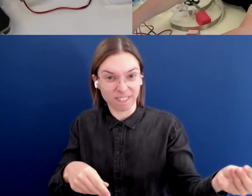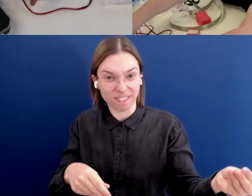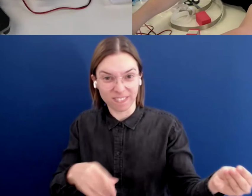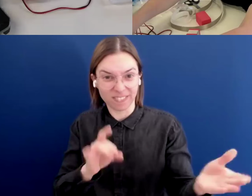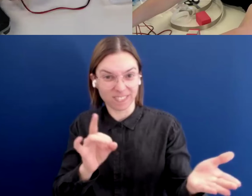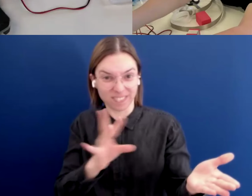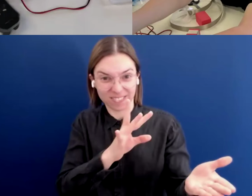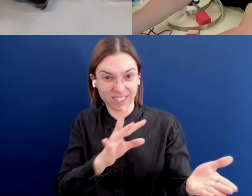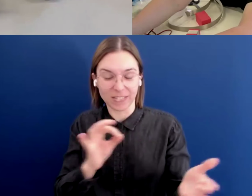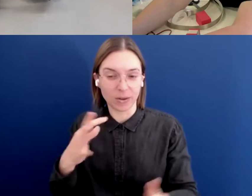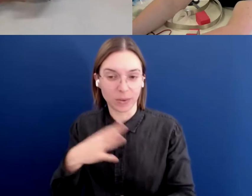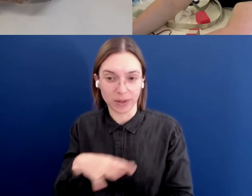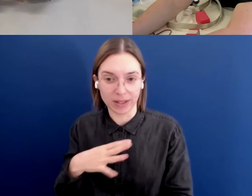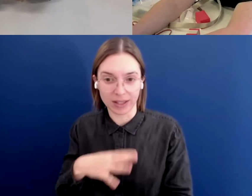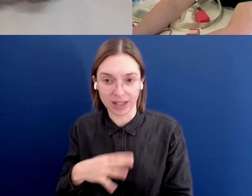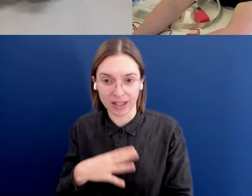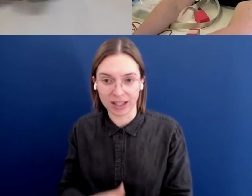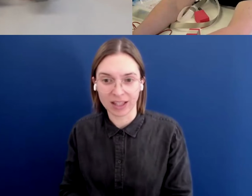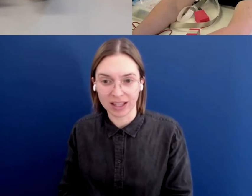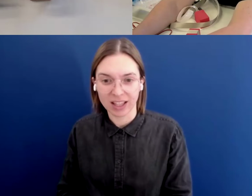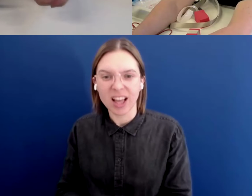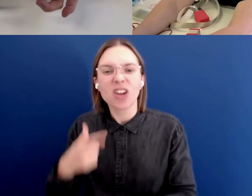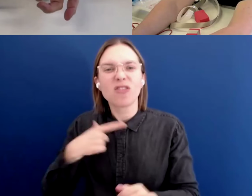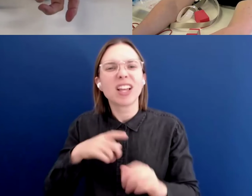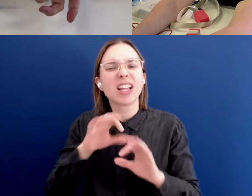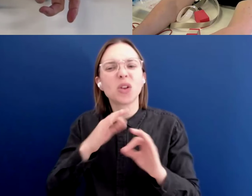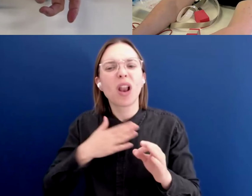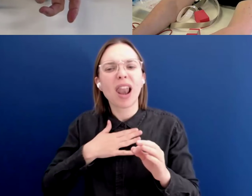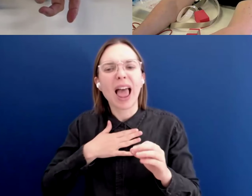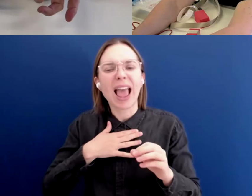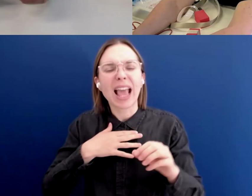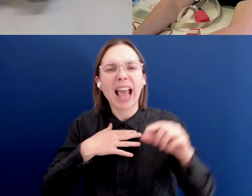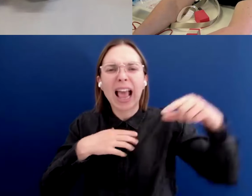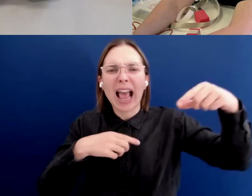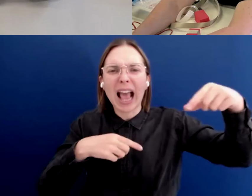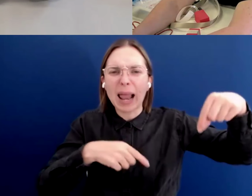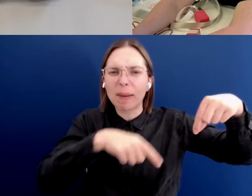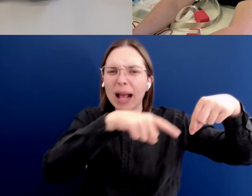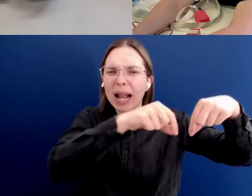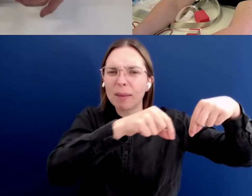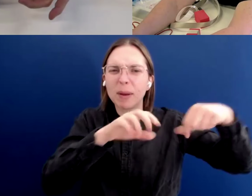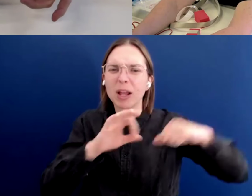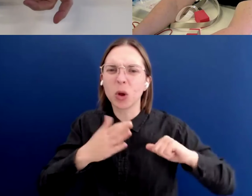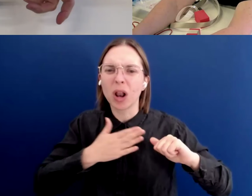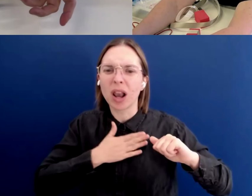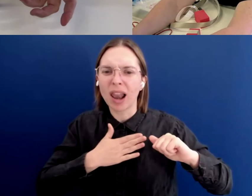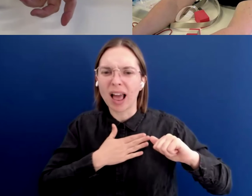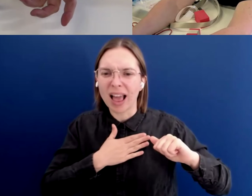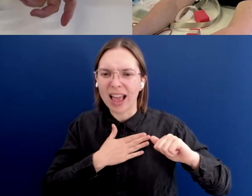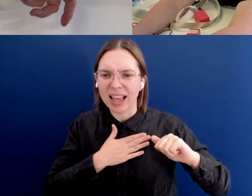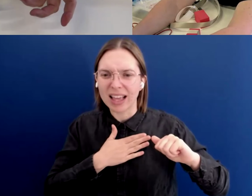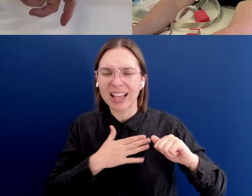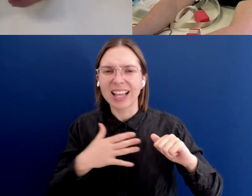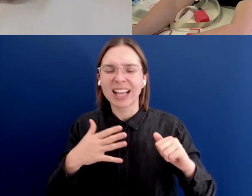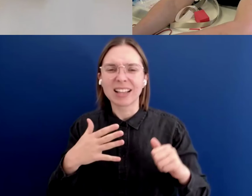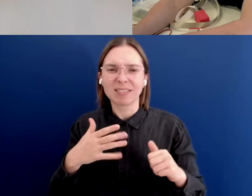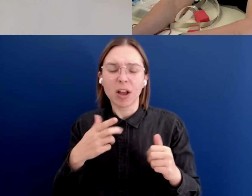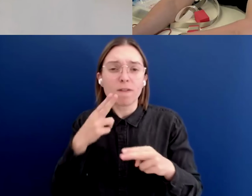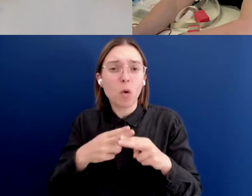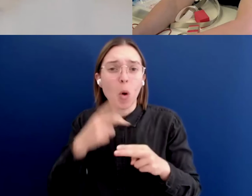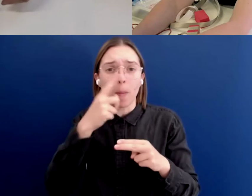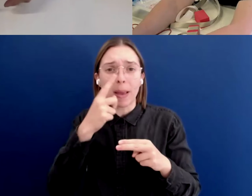The reason I don't like these is because they're quite hard. It takes quite a lot of manual dexterity to actually be able to